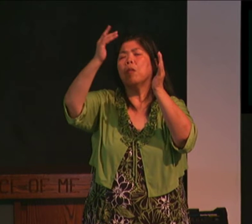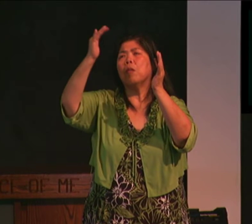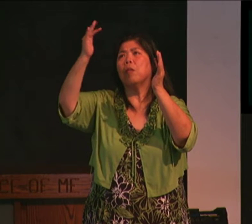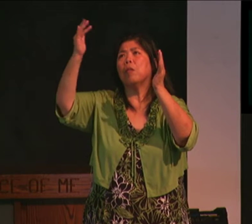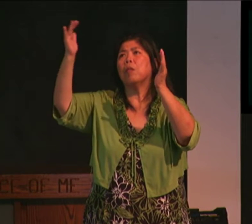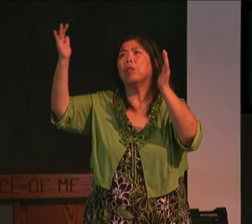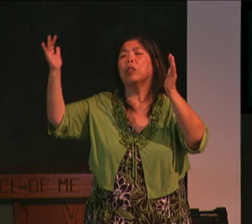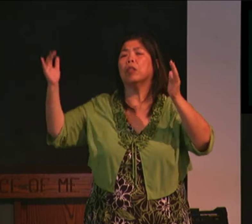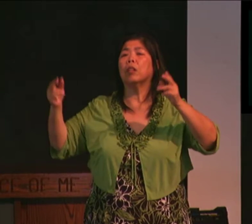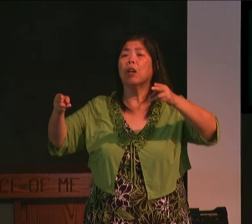and the